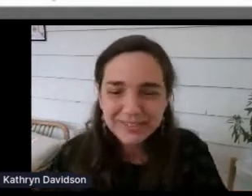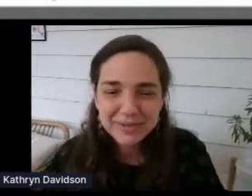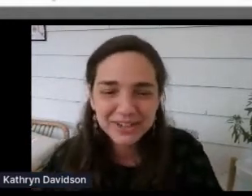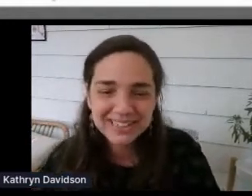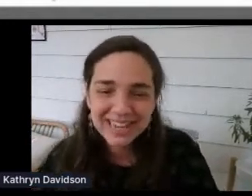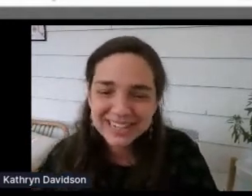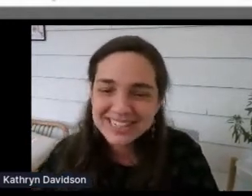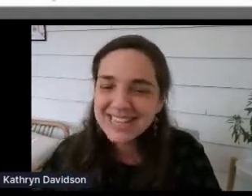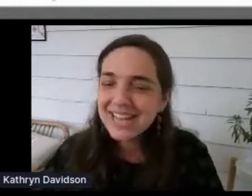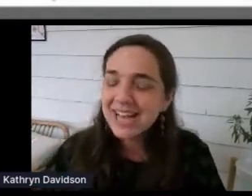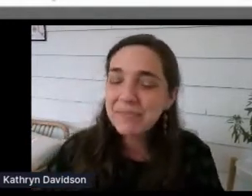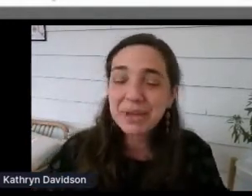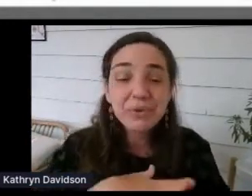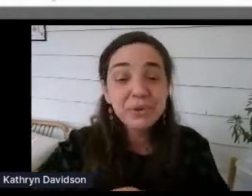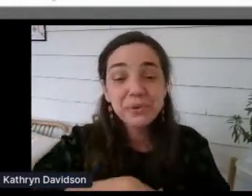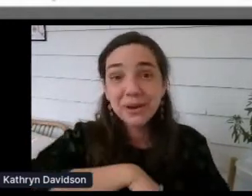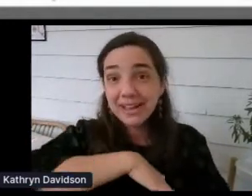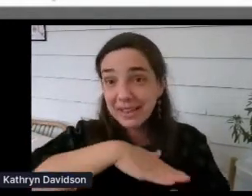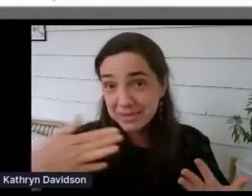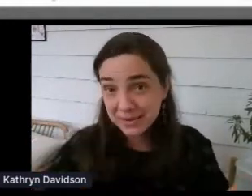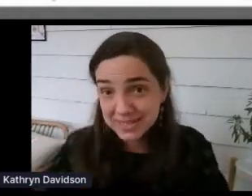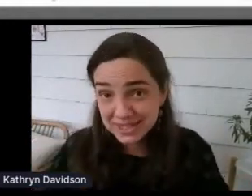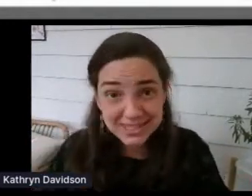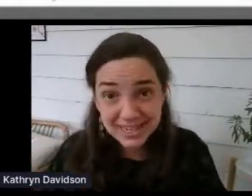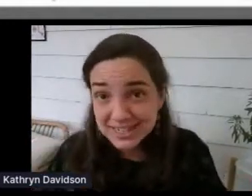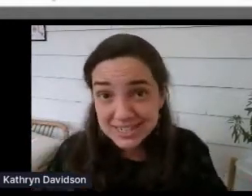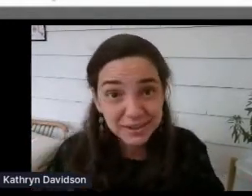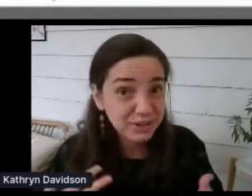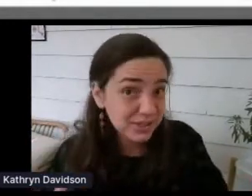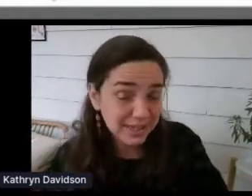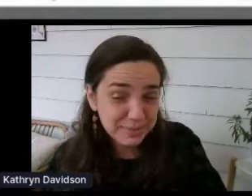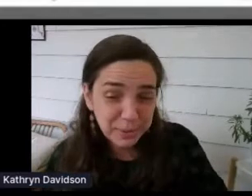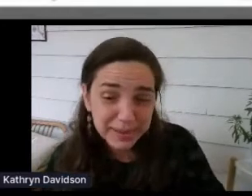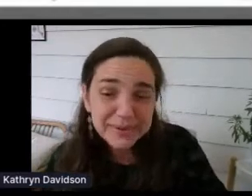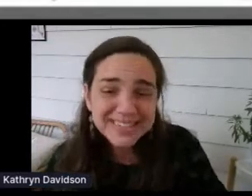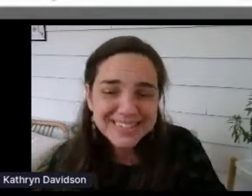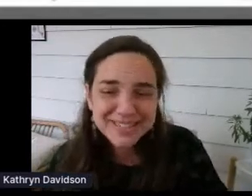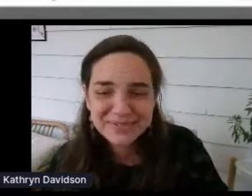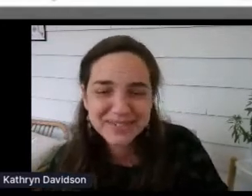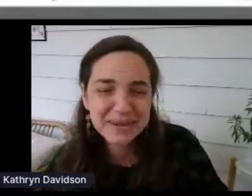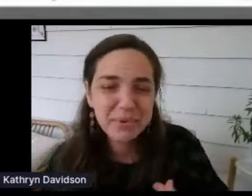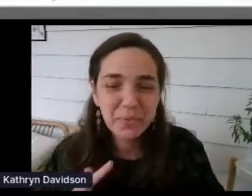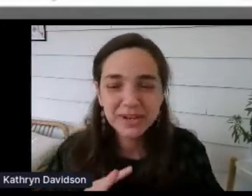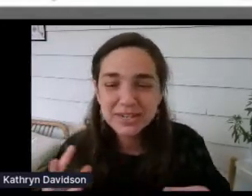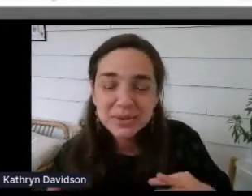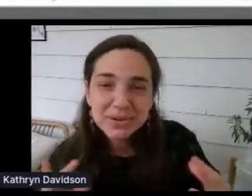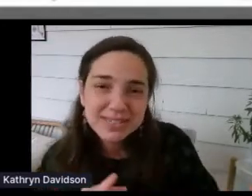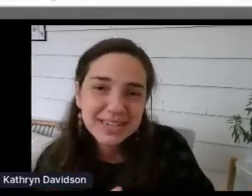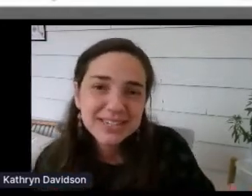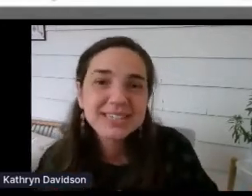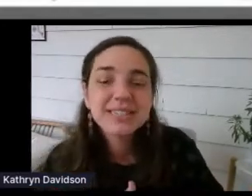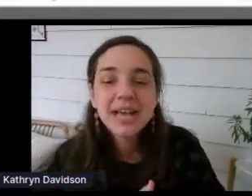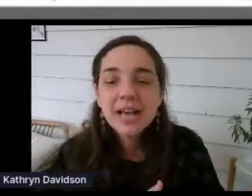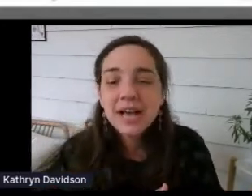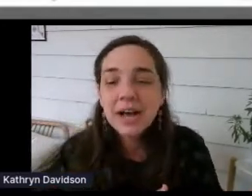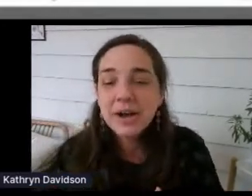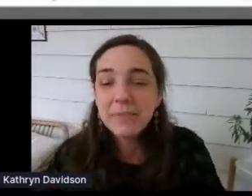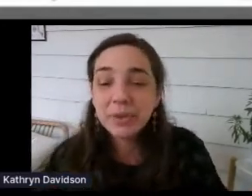cool work from the early 90s. They go through language acquisition stages that look just like spoken languages. So for example, 1- and 2-word